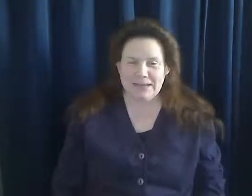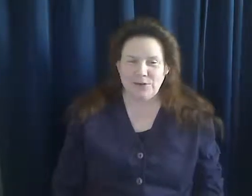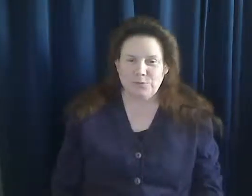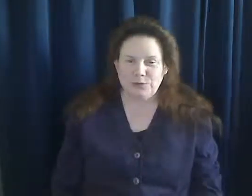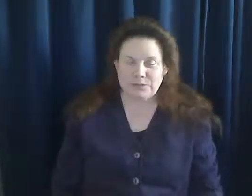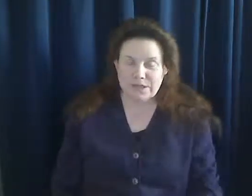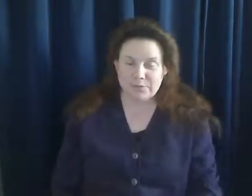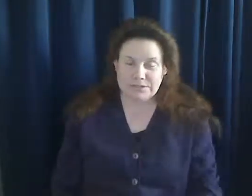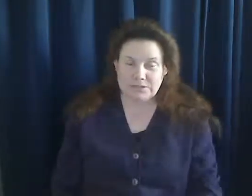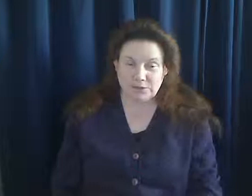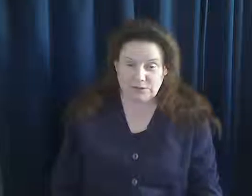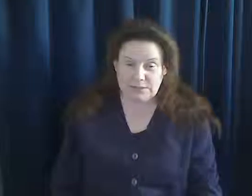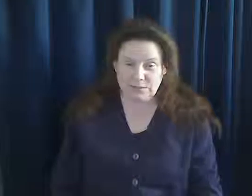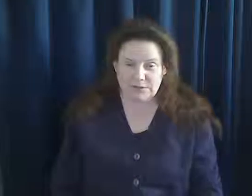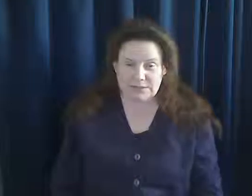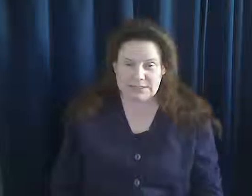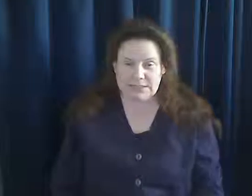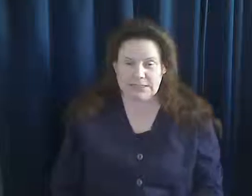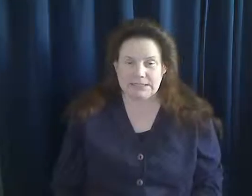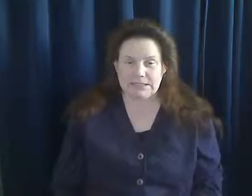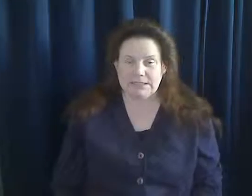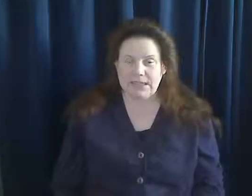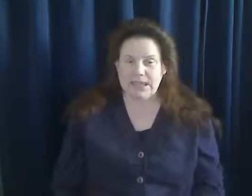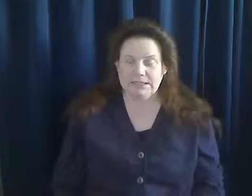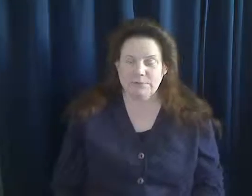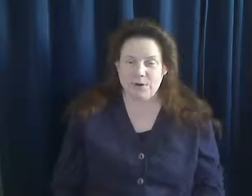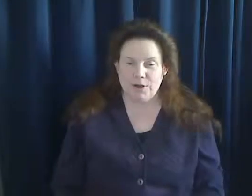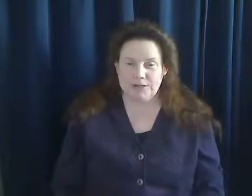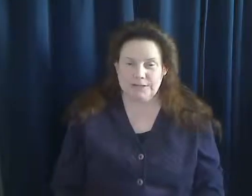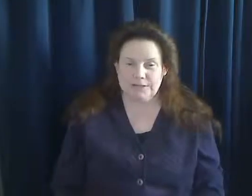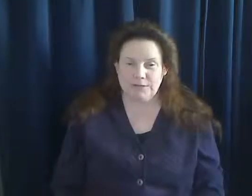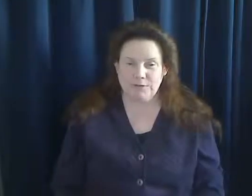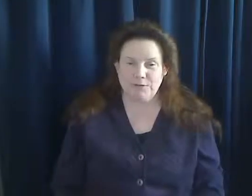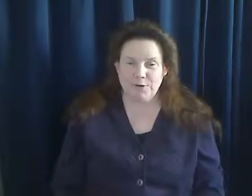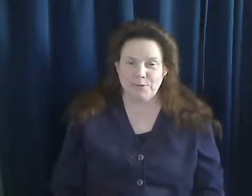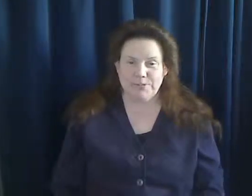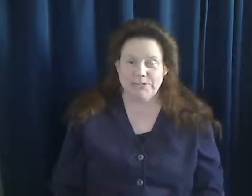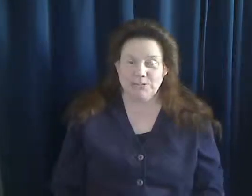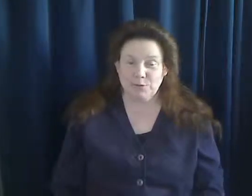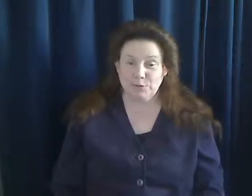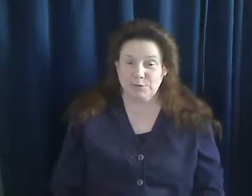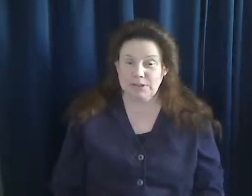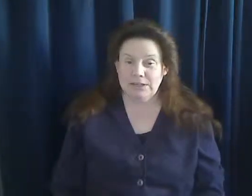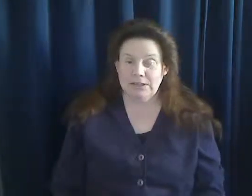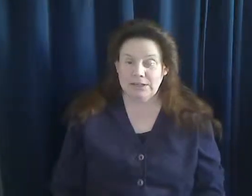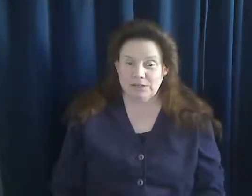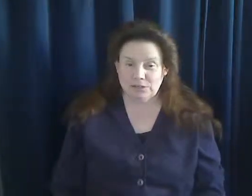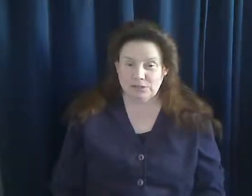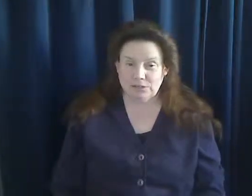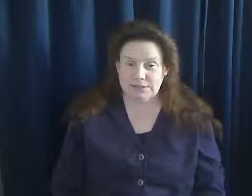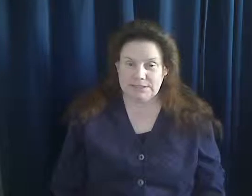a word that was learned in a previous lesson and pause and give you a moment to do the